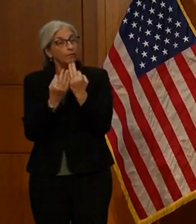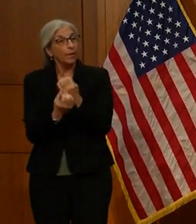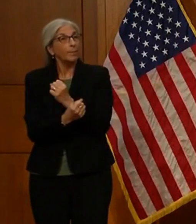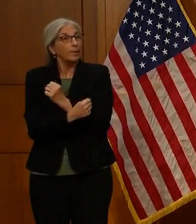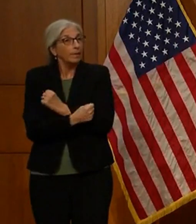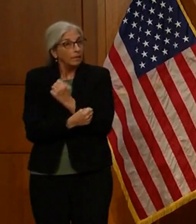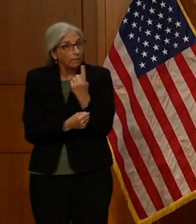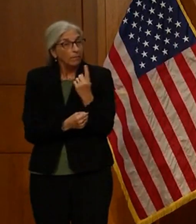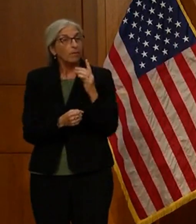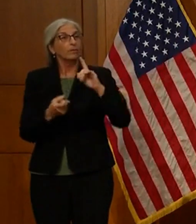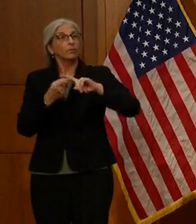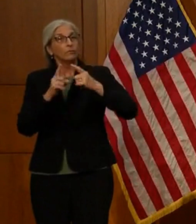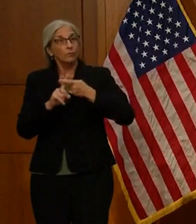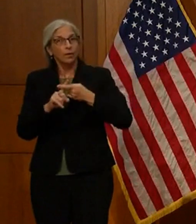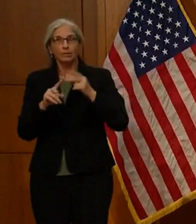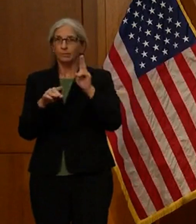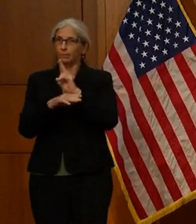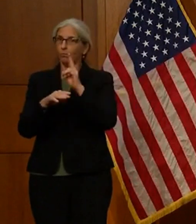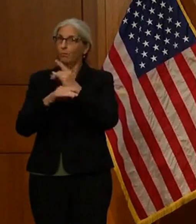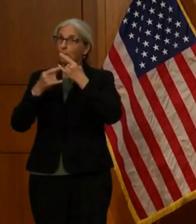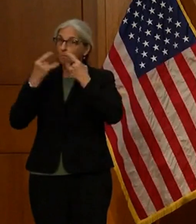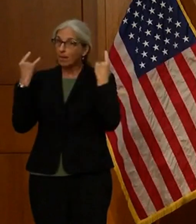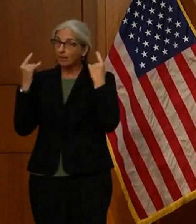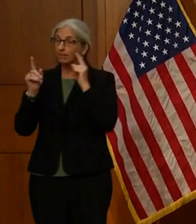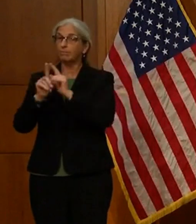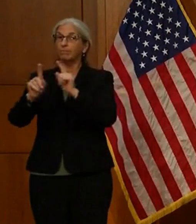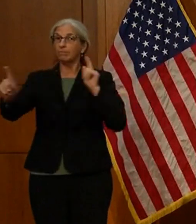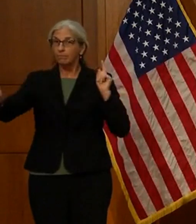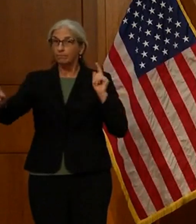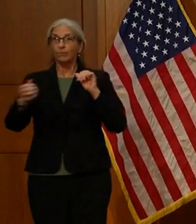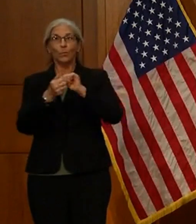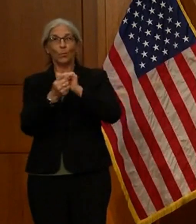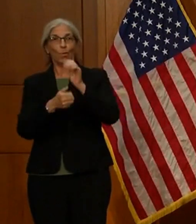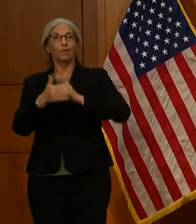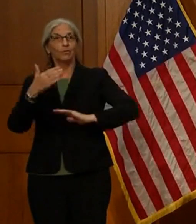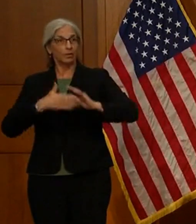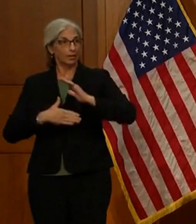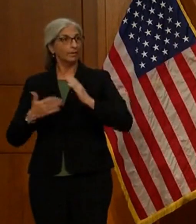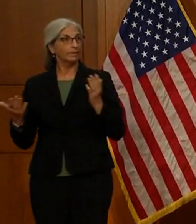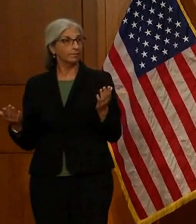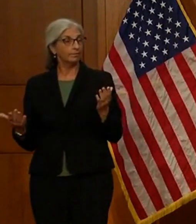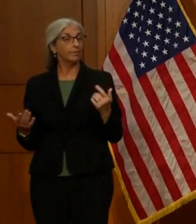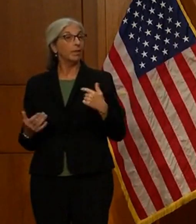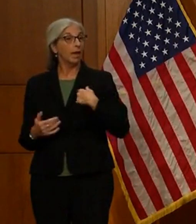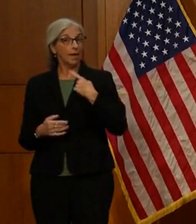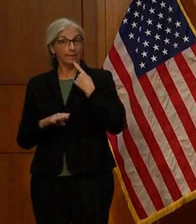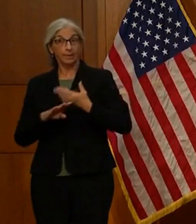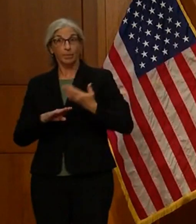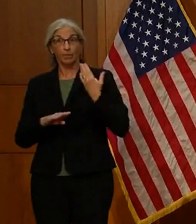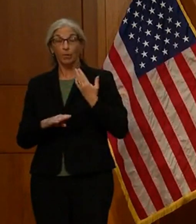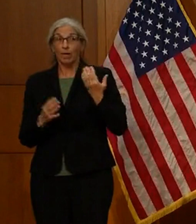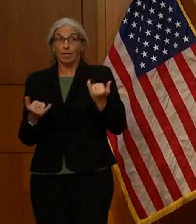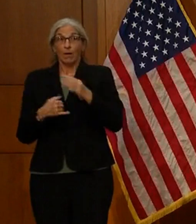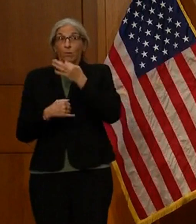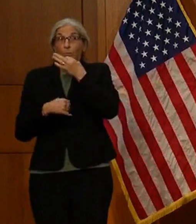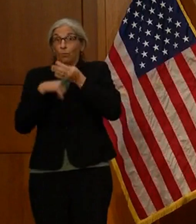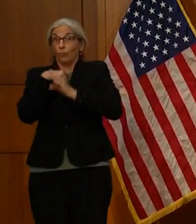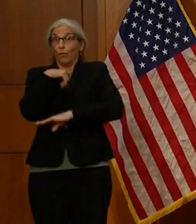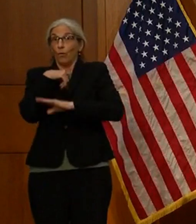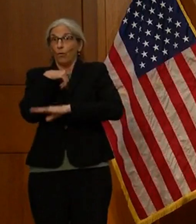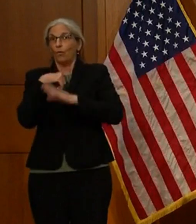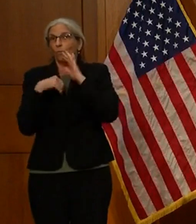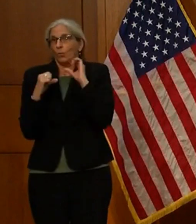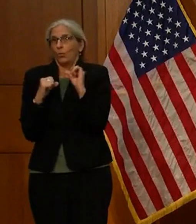your friends. Wear your mask. Keep your distancing and wash your hands. As I said earlier, we're coming into the fall months. It's going to